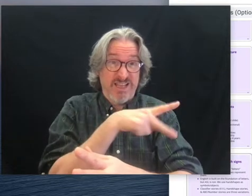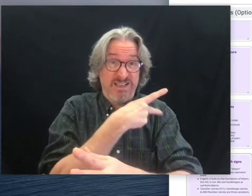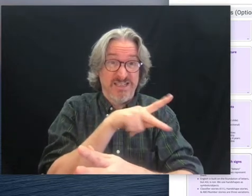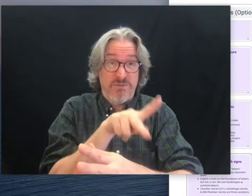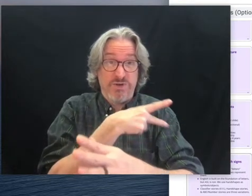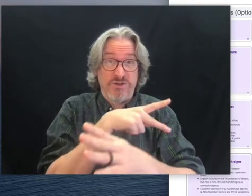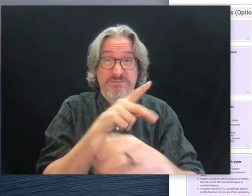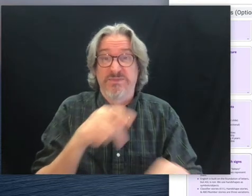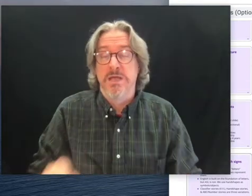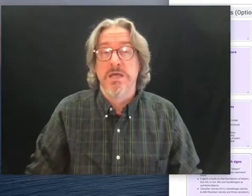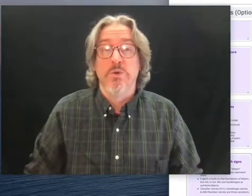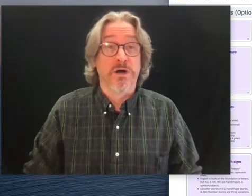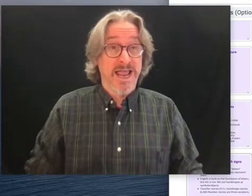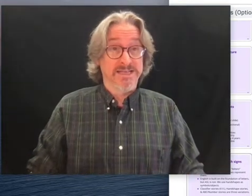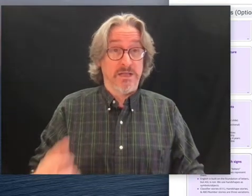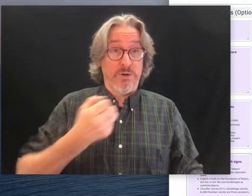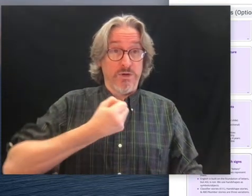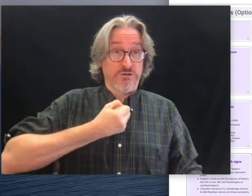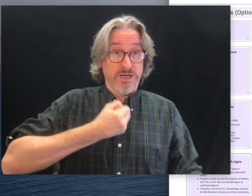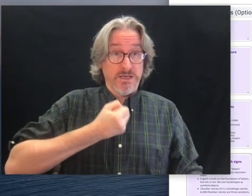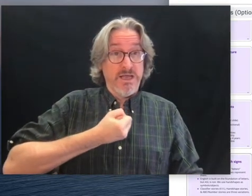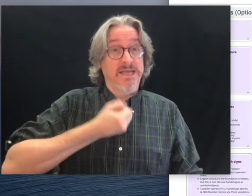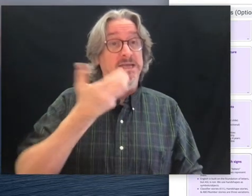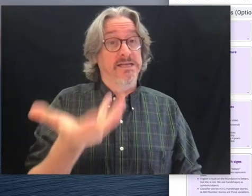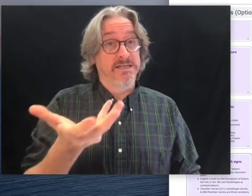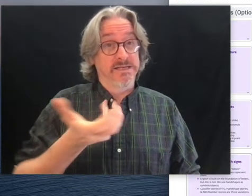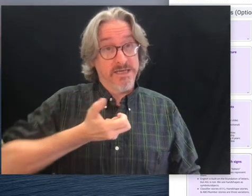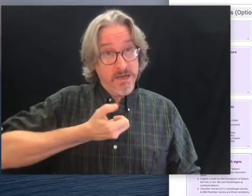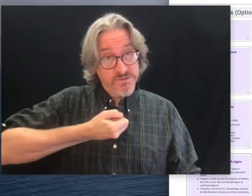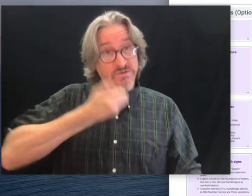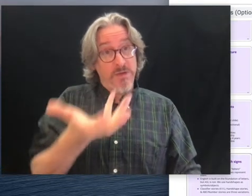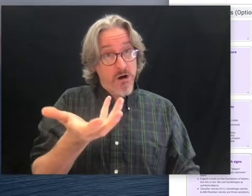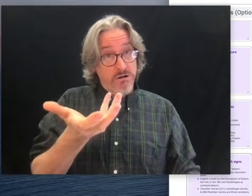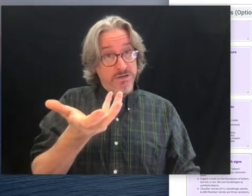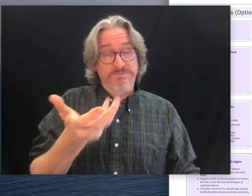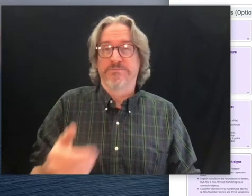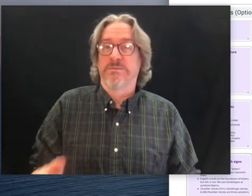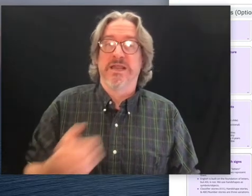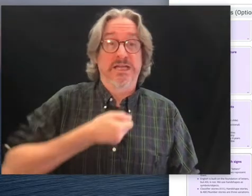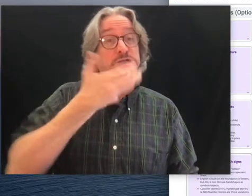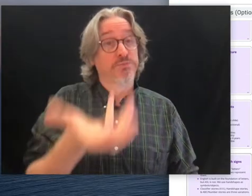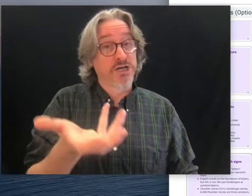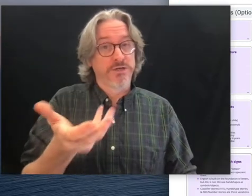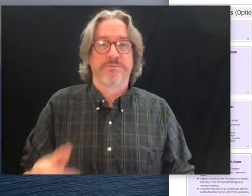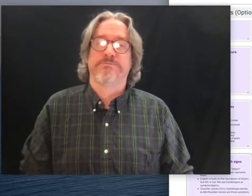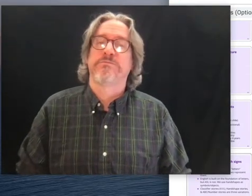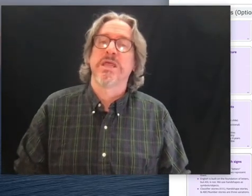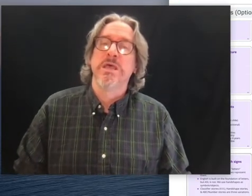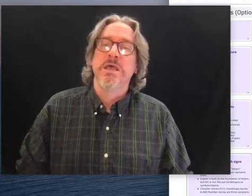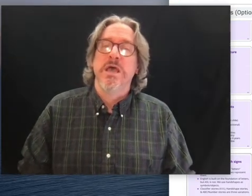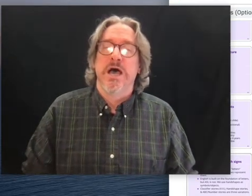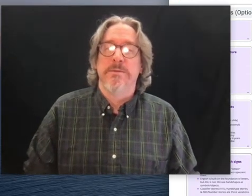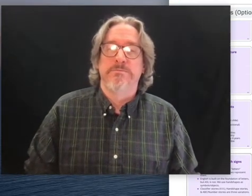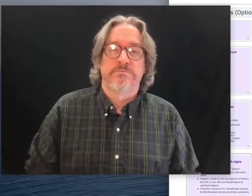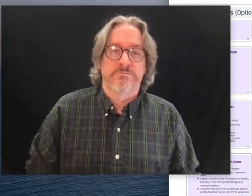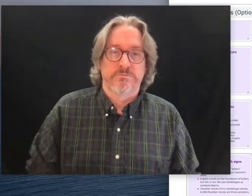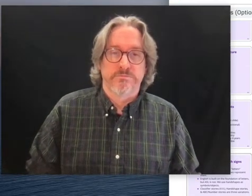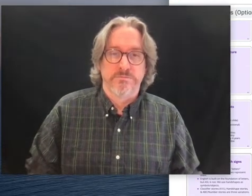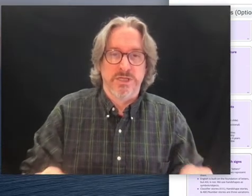like this poetry, where ASL poetry is this. It comes from the heart, an expression.